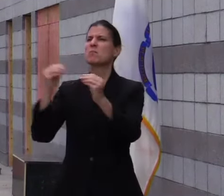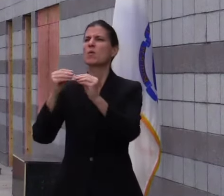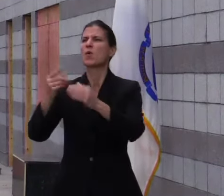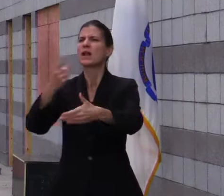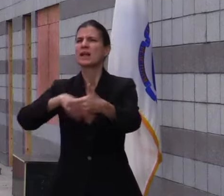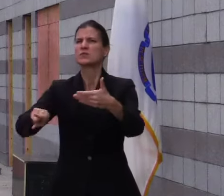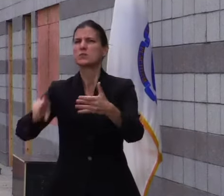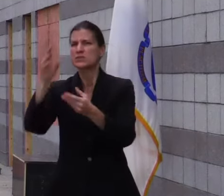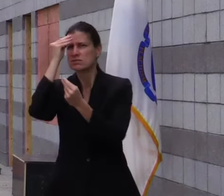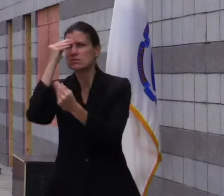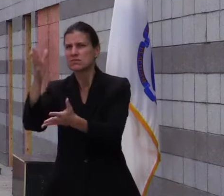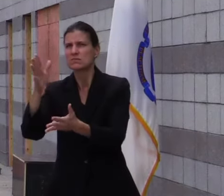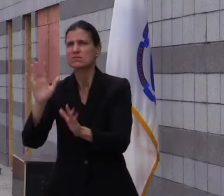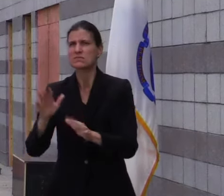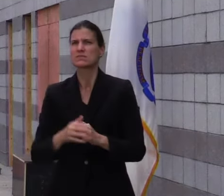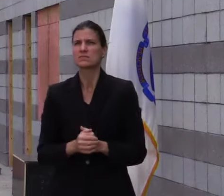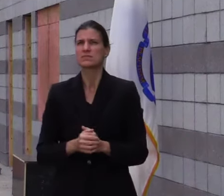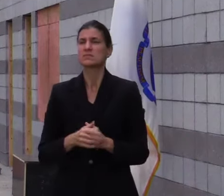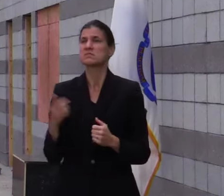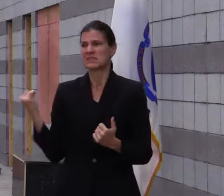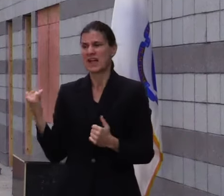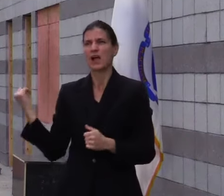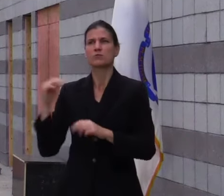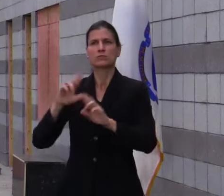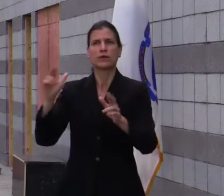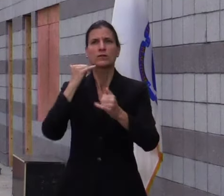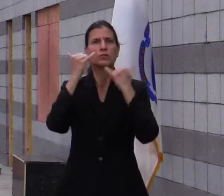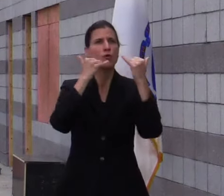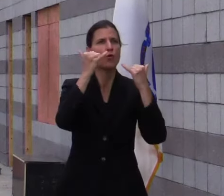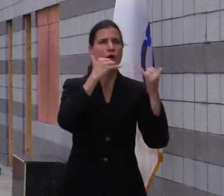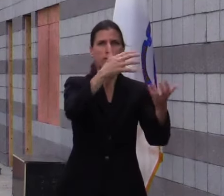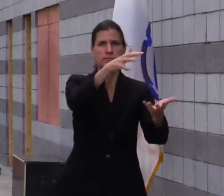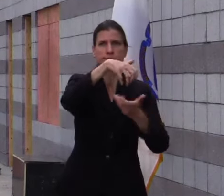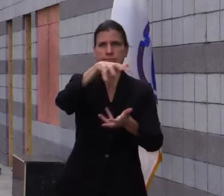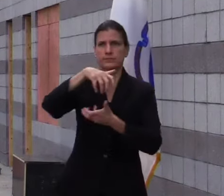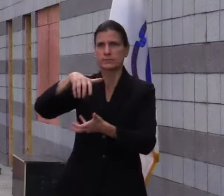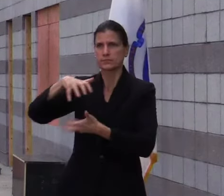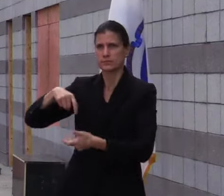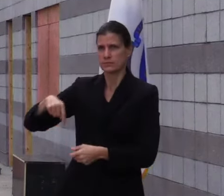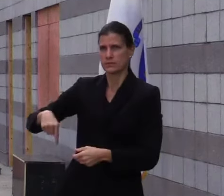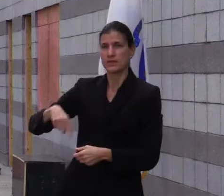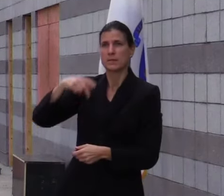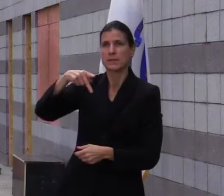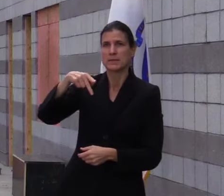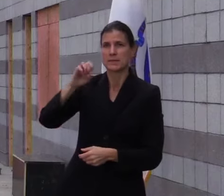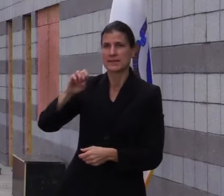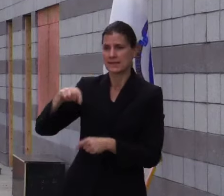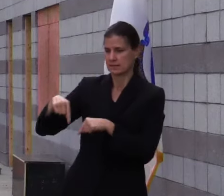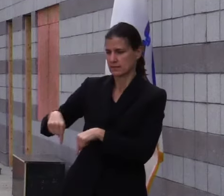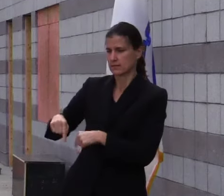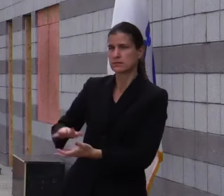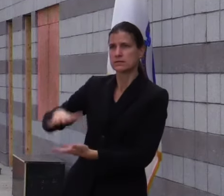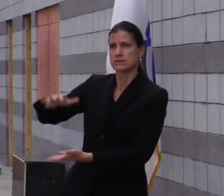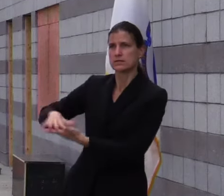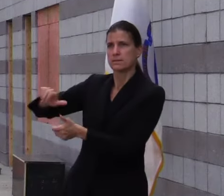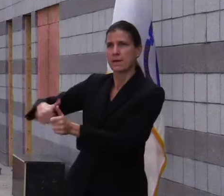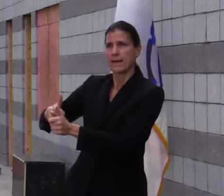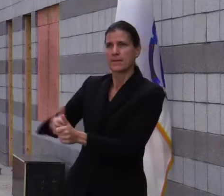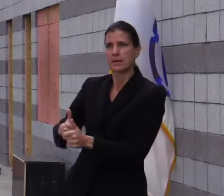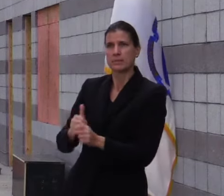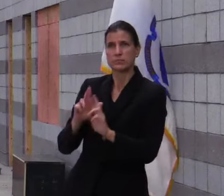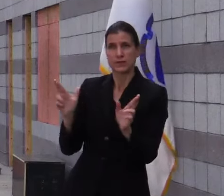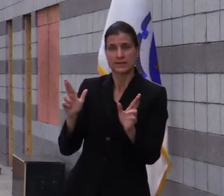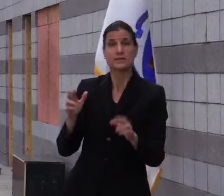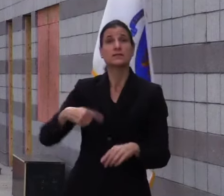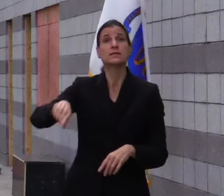bunch of companies in Massachusetts that manufacture it as well, which is great. And I think I feel pretty good about where we're going to be this